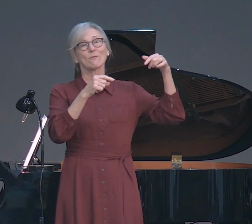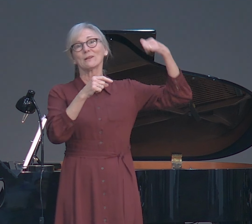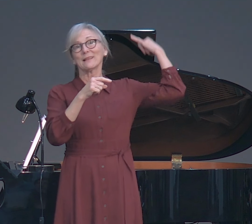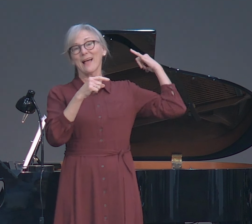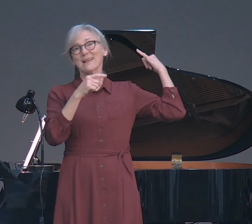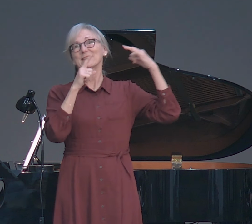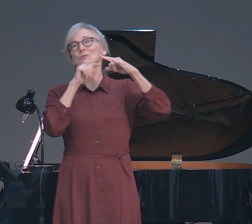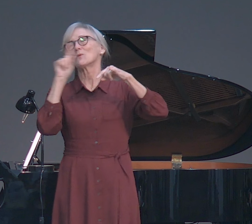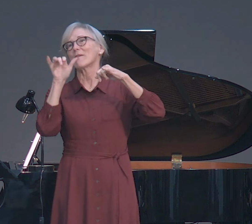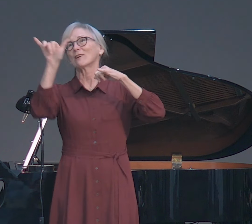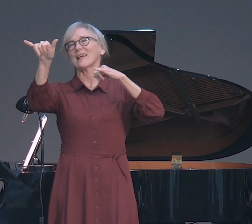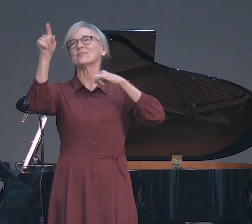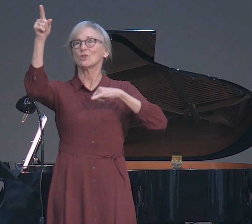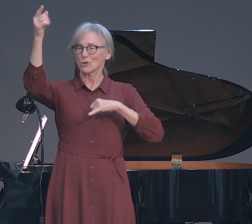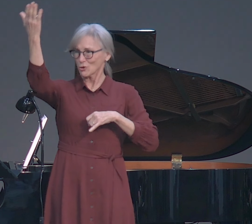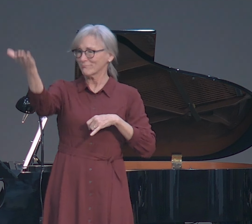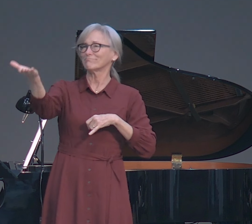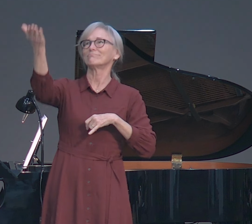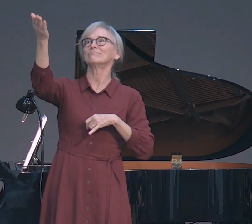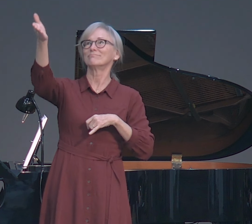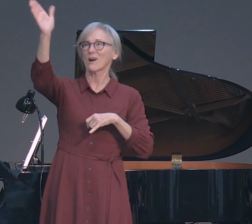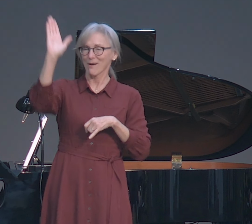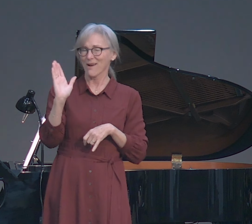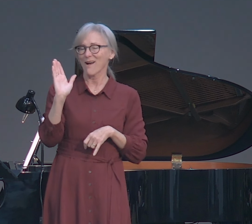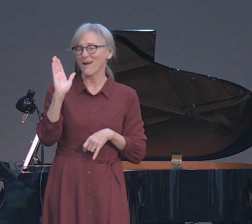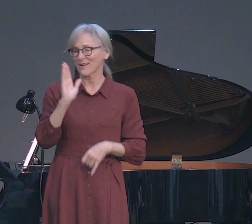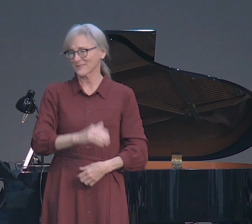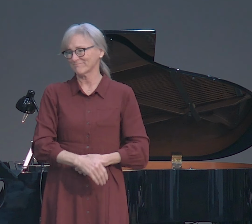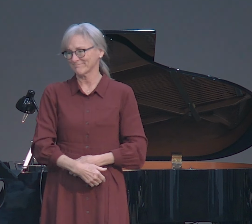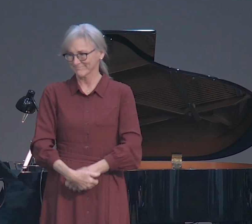everlasting, you are God.